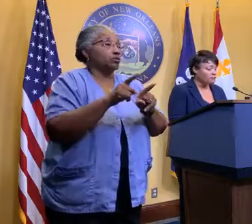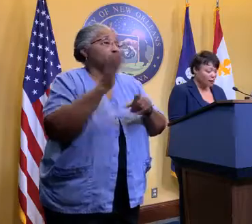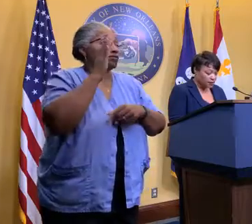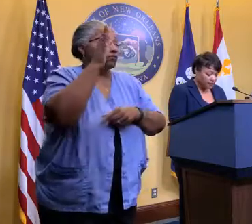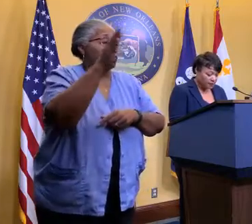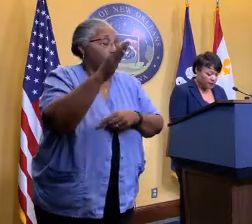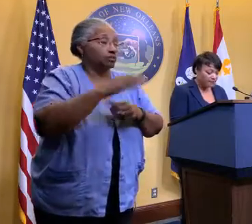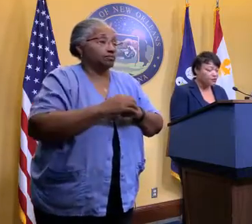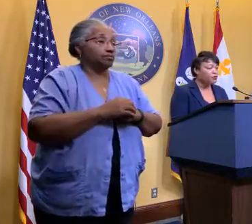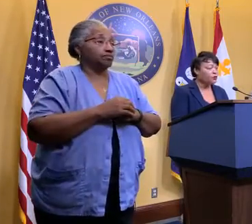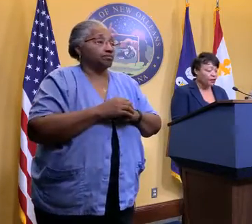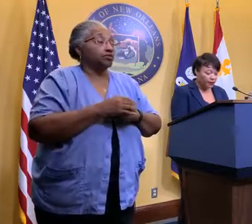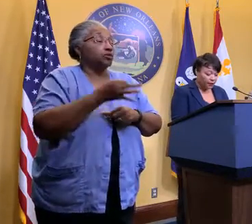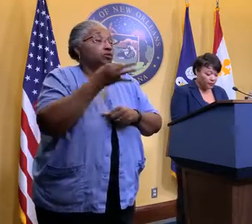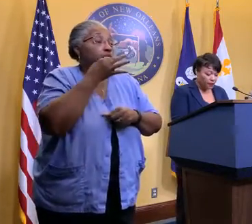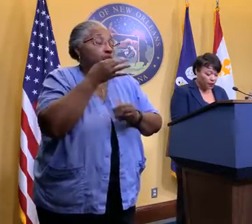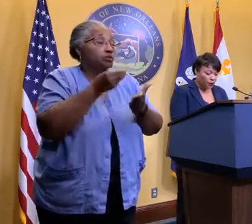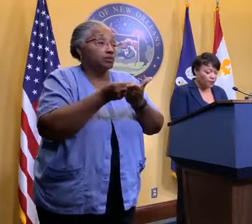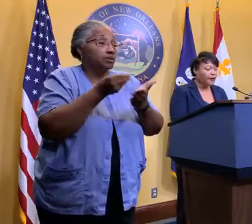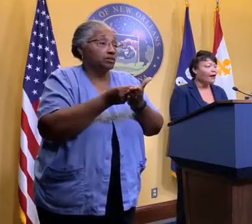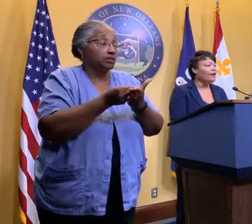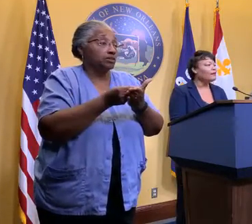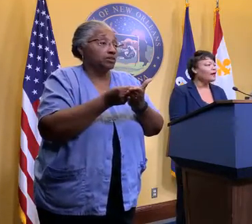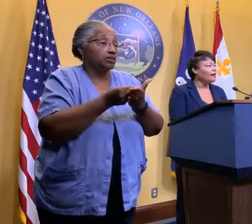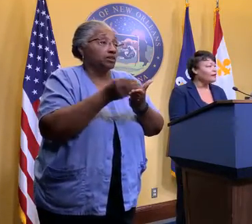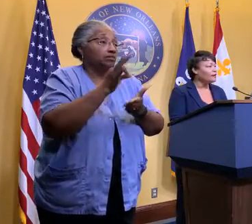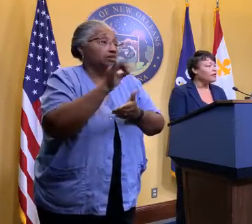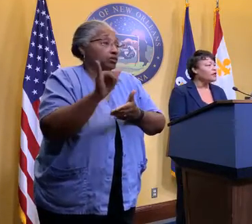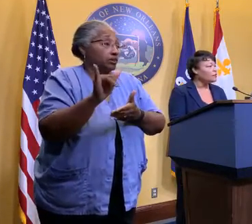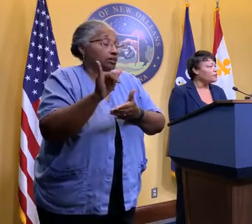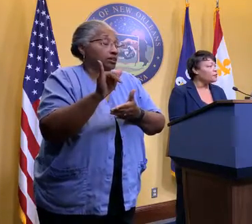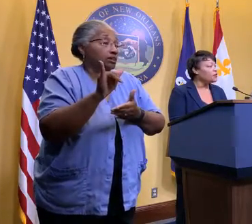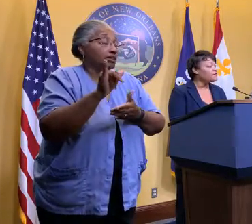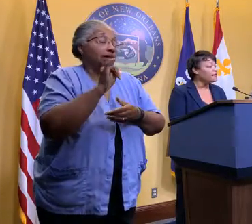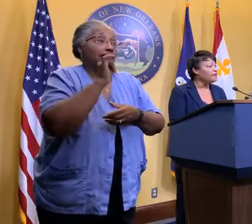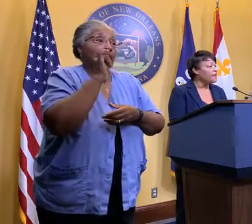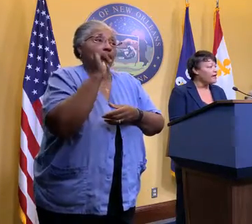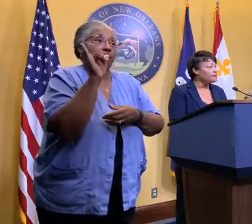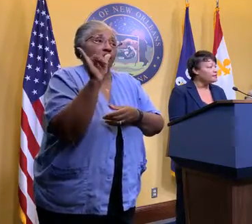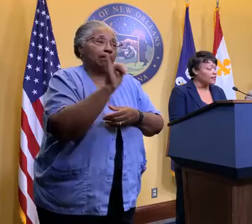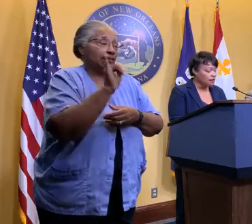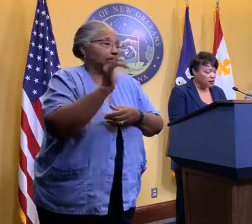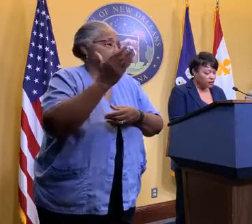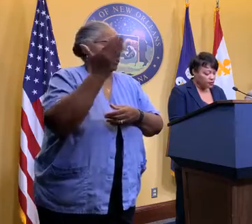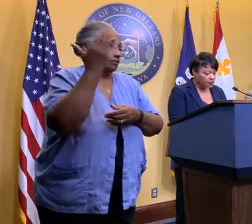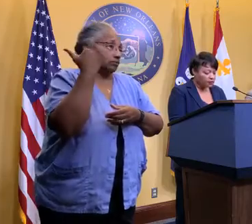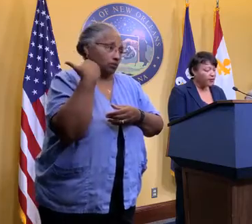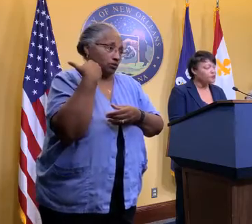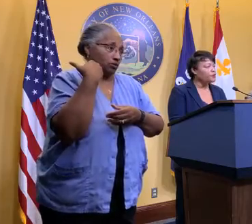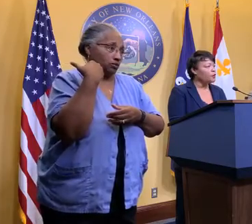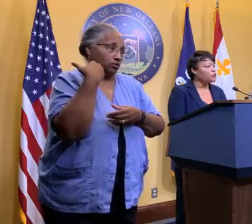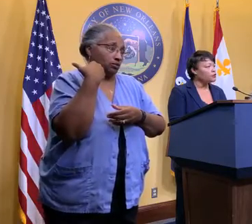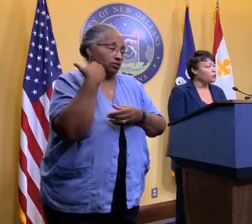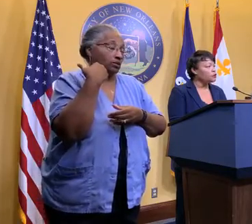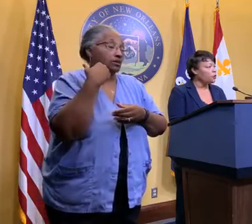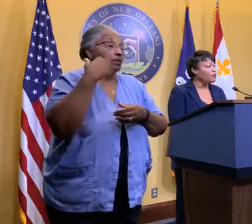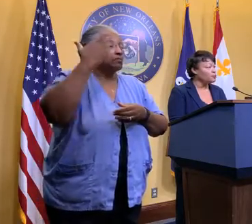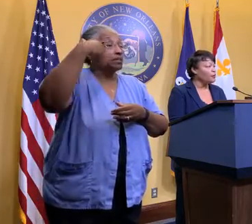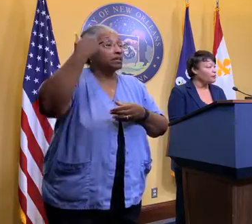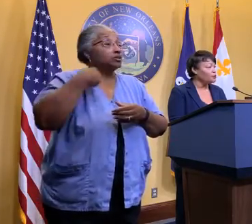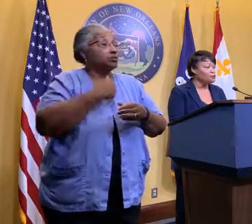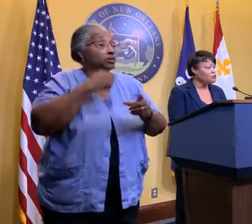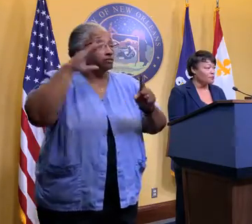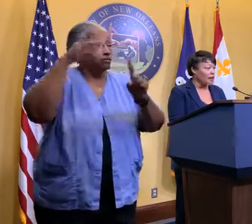the upcoming budget and fiscal year will be unlike any other that we've seen as a city, particularly as we focus